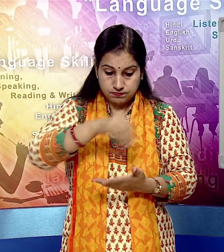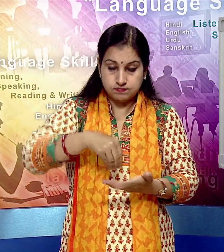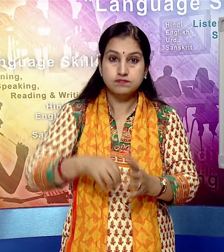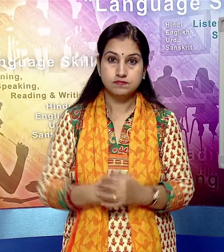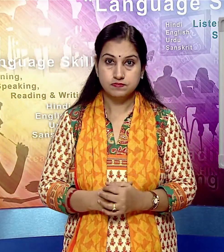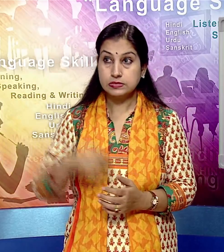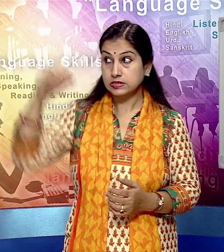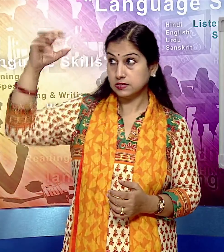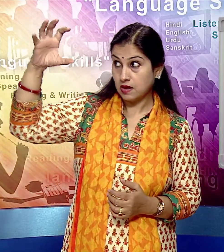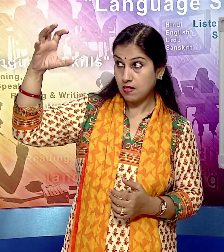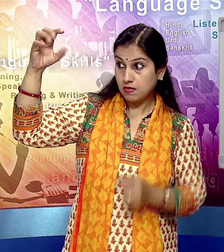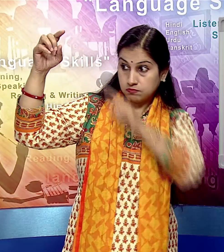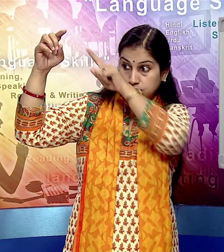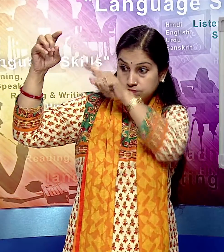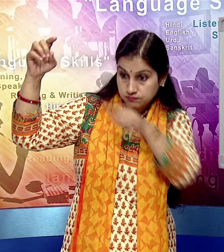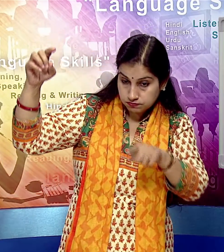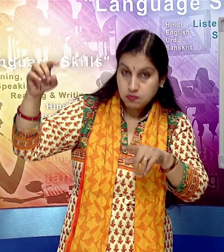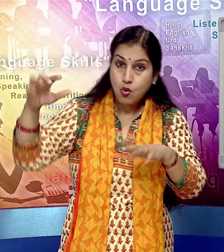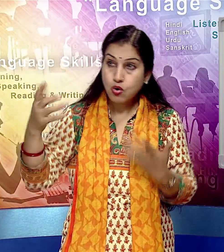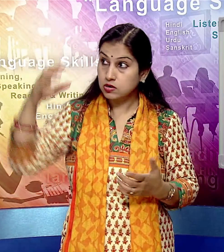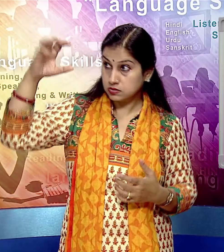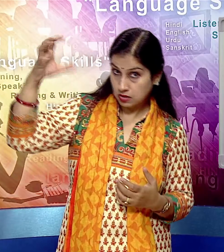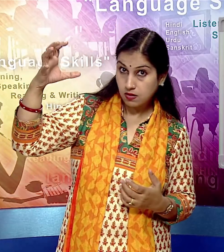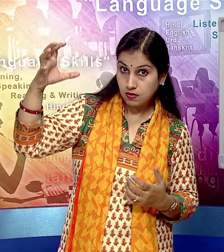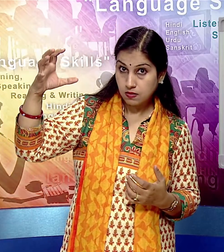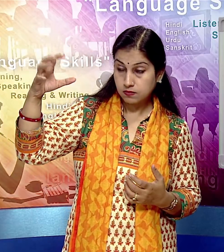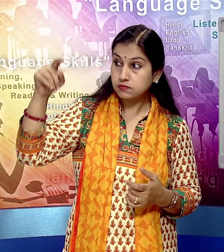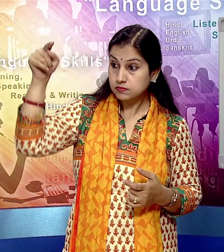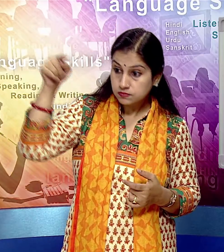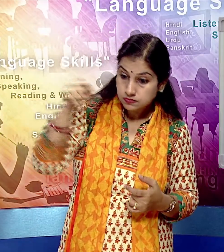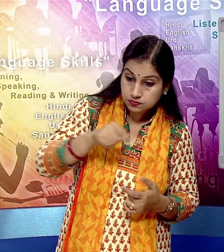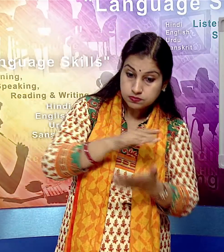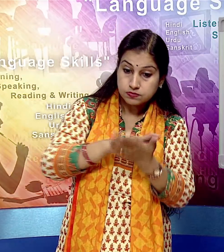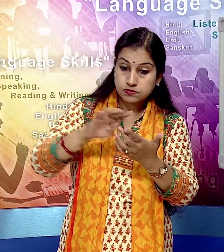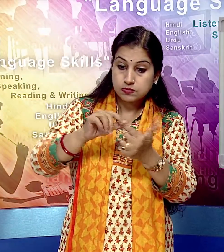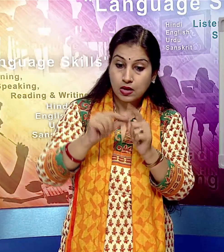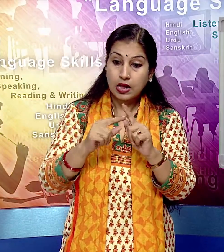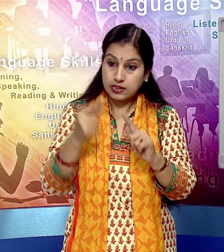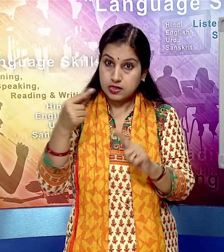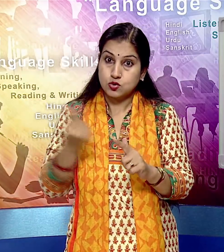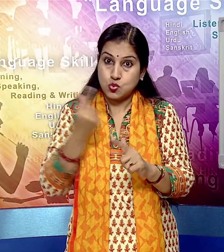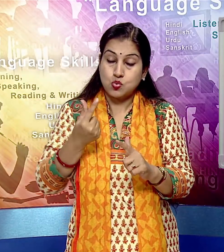Sunlight or sun heat is used to cook the food.